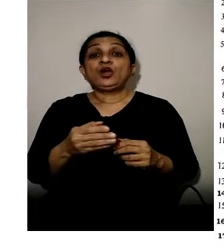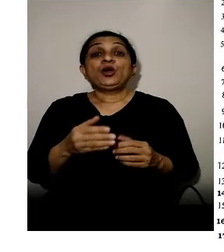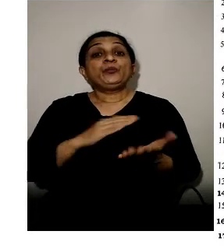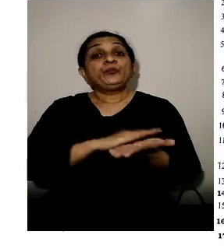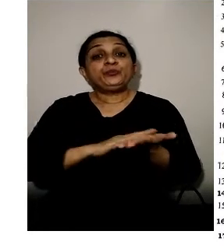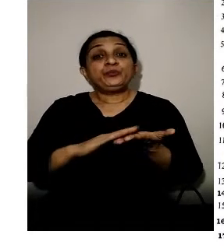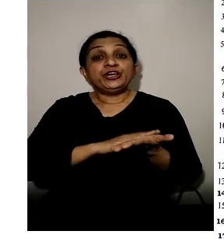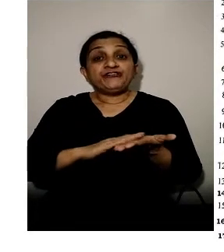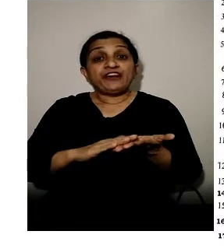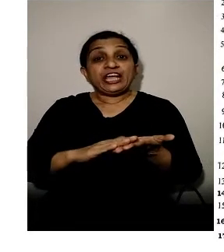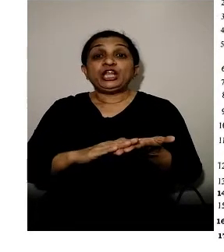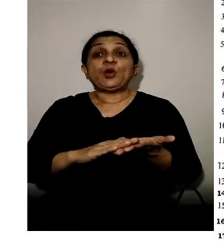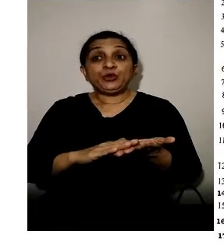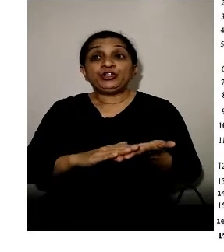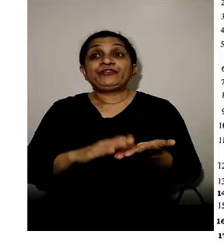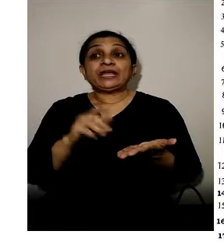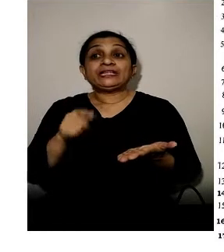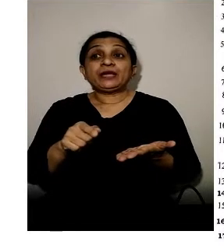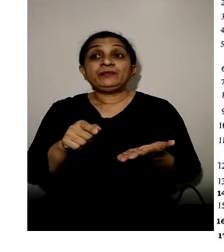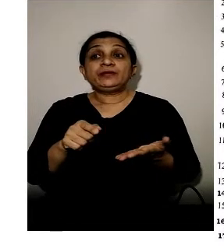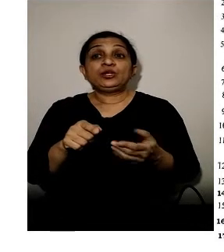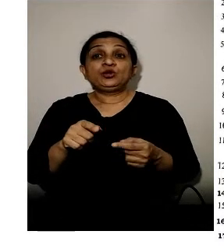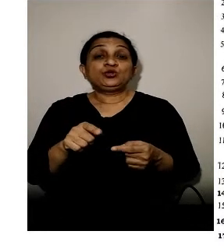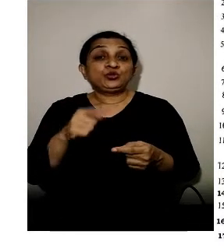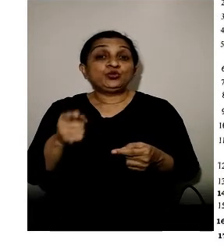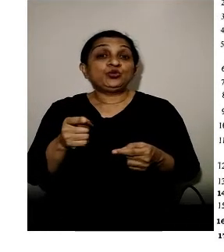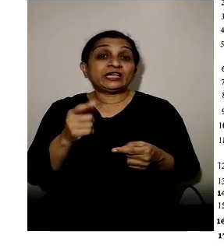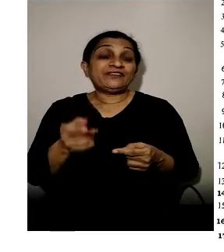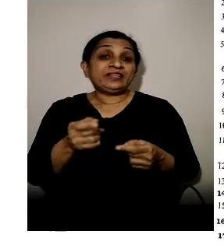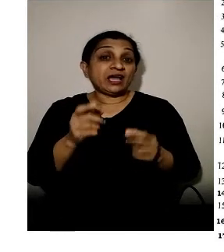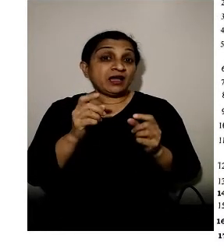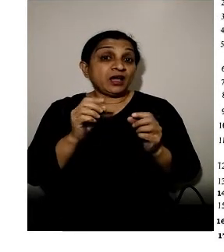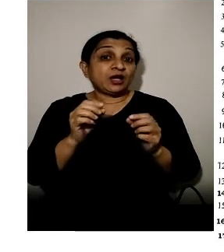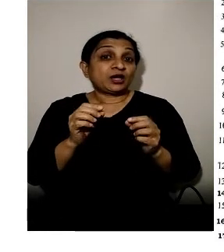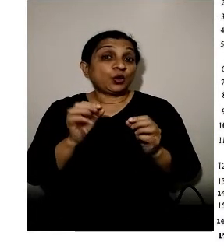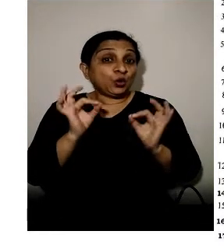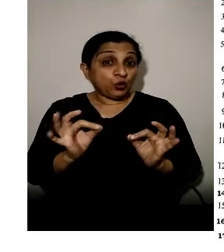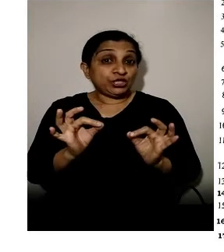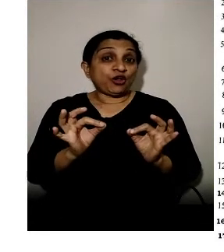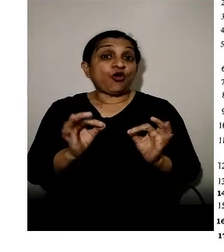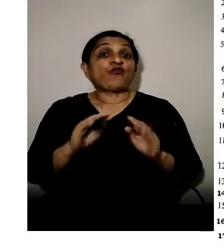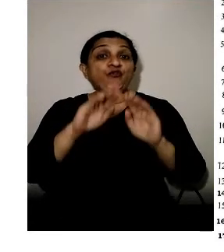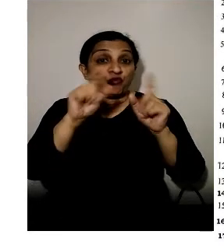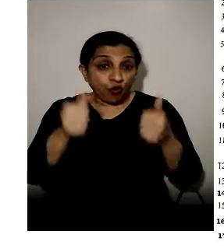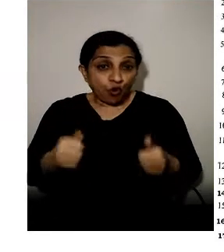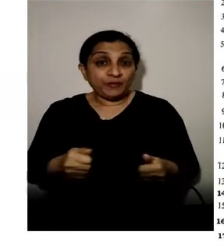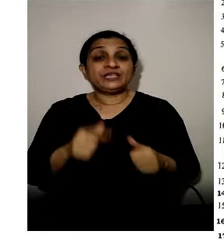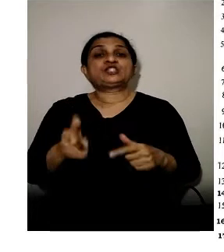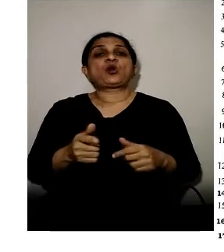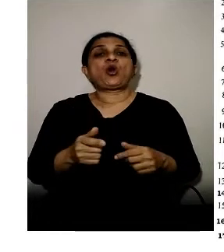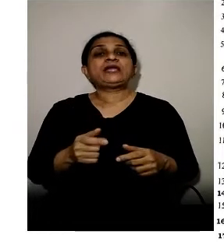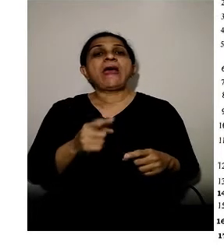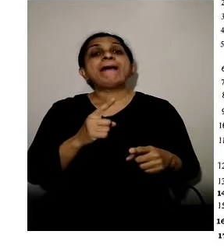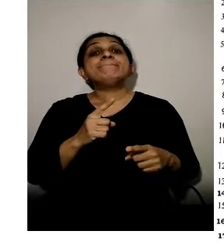refining or purifying them to give their good form